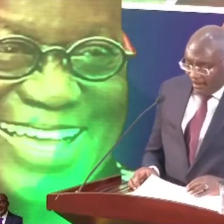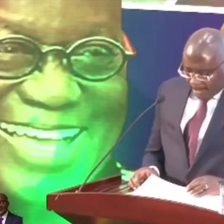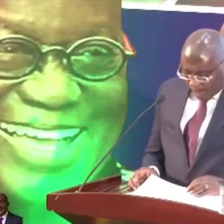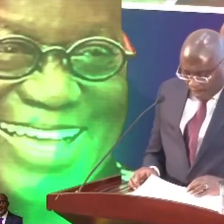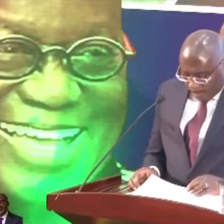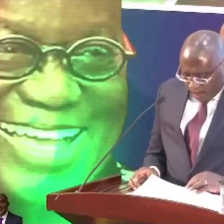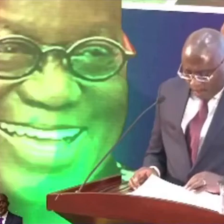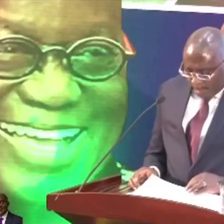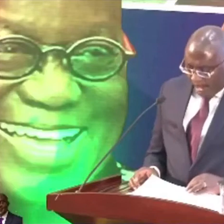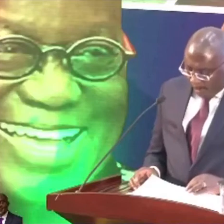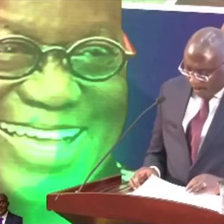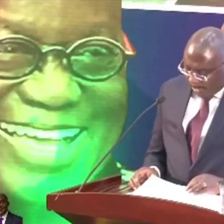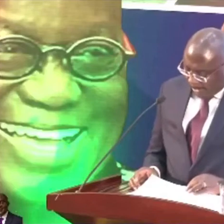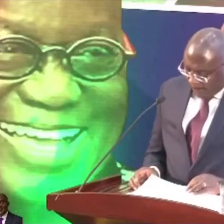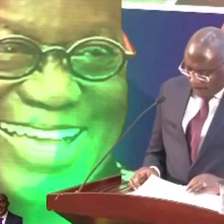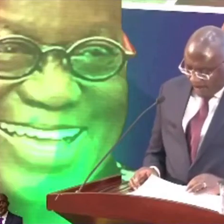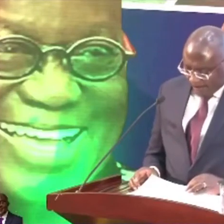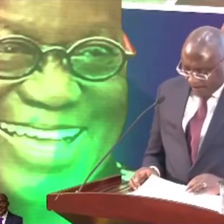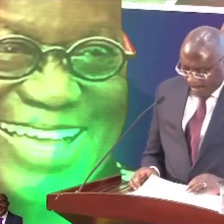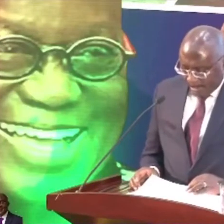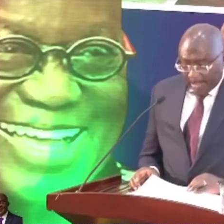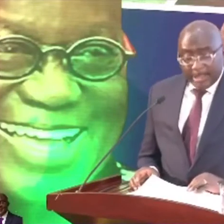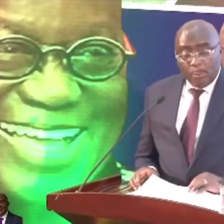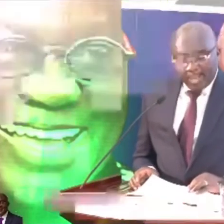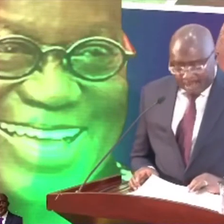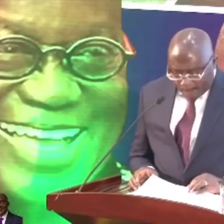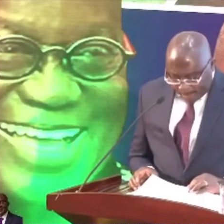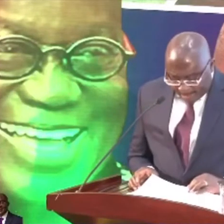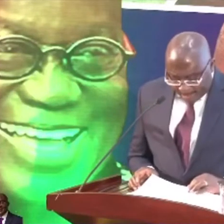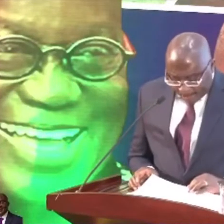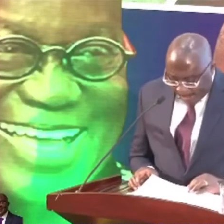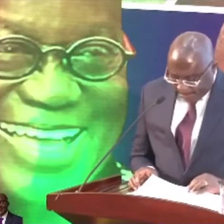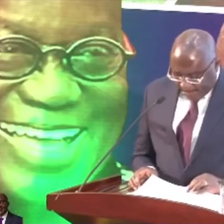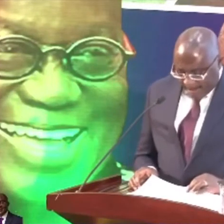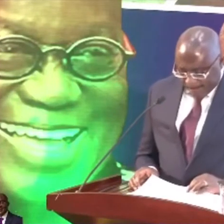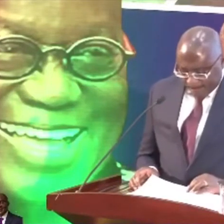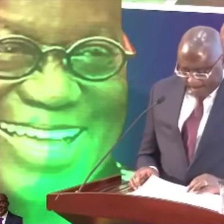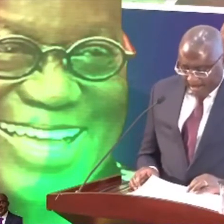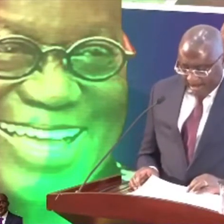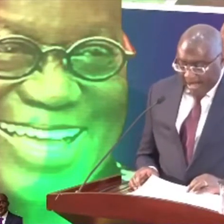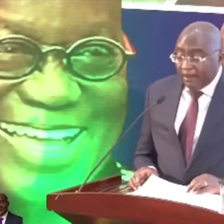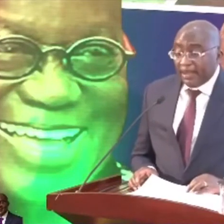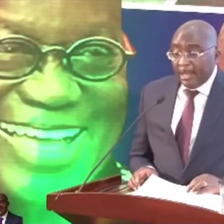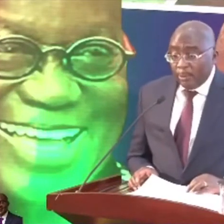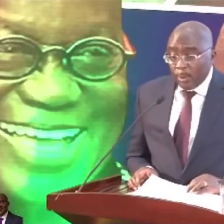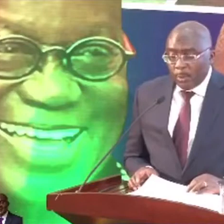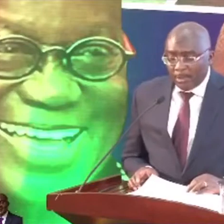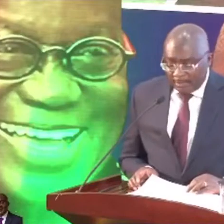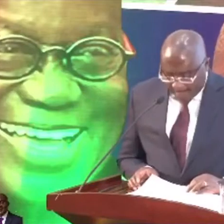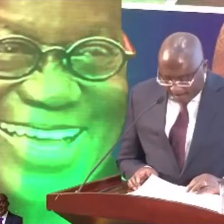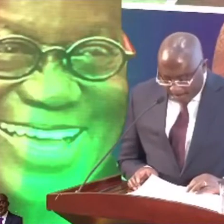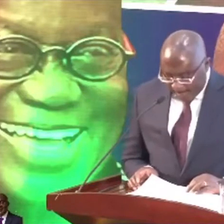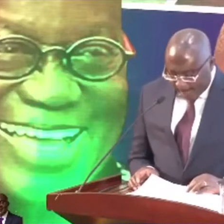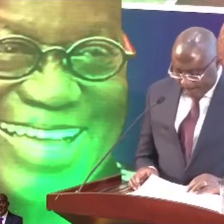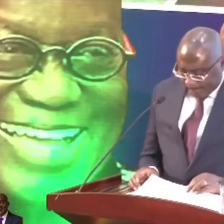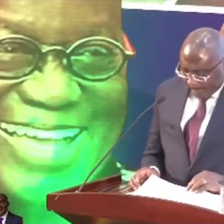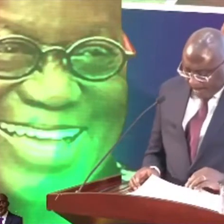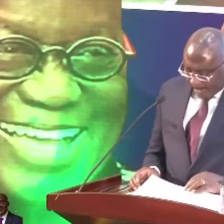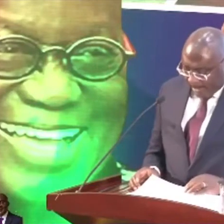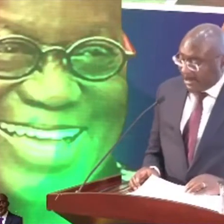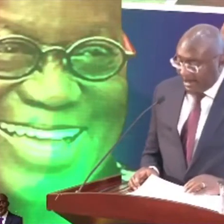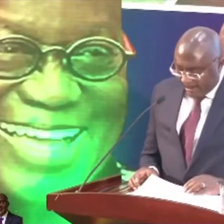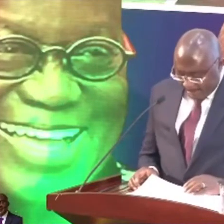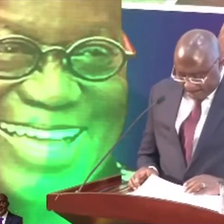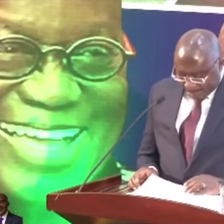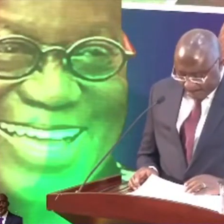uneven distribution across the country, and the widespread disparity in the urban and rural development.